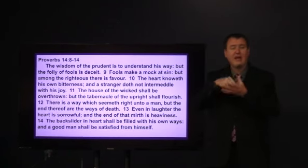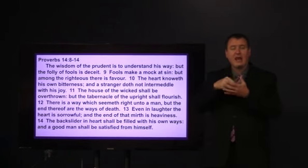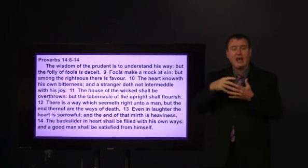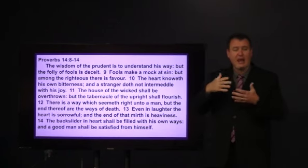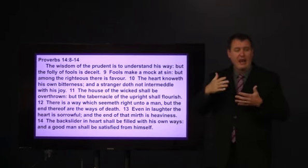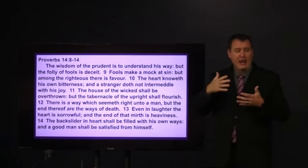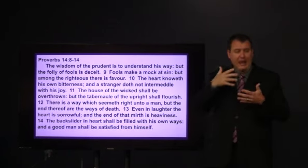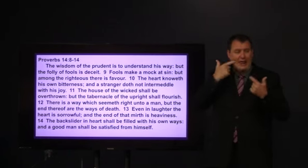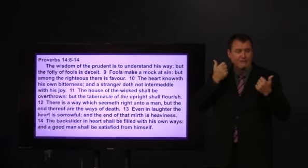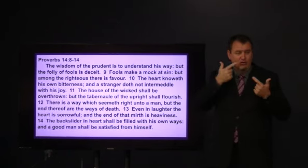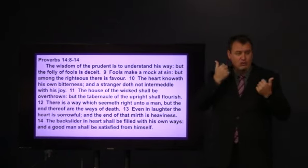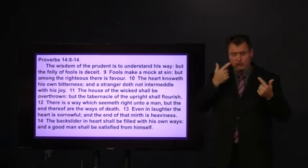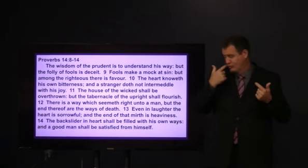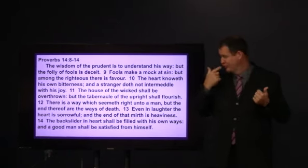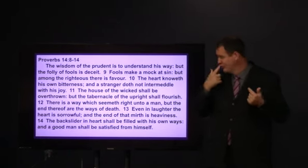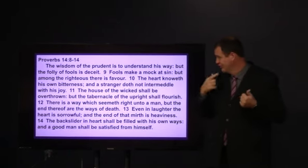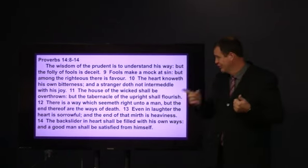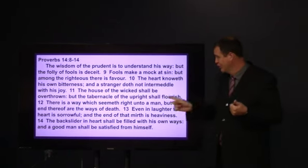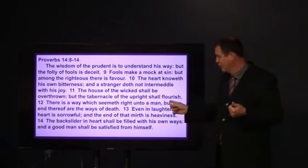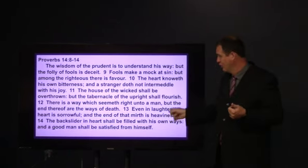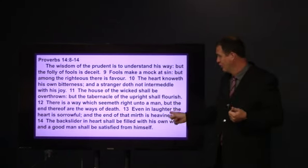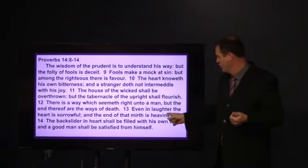Even in laughter,